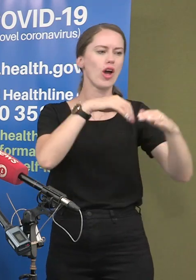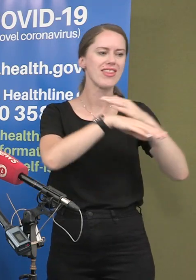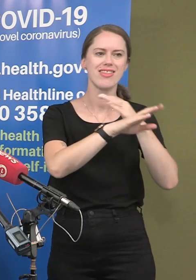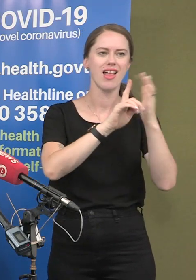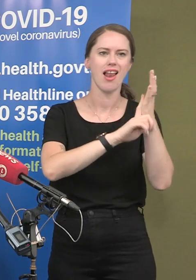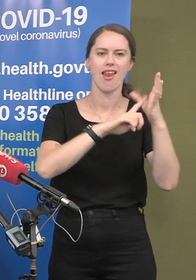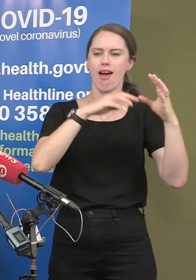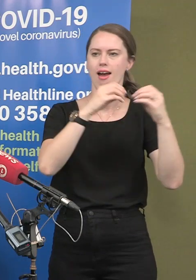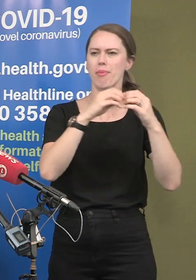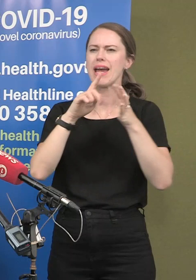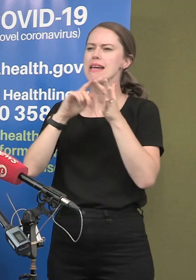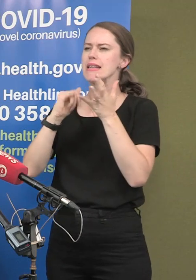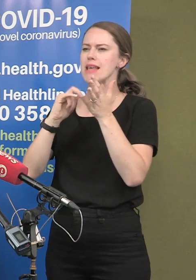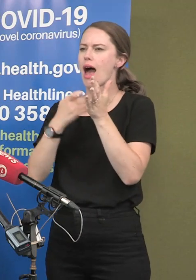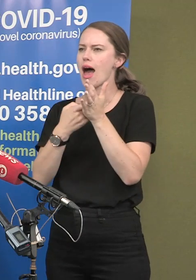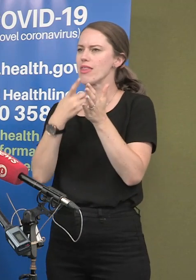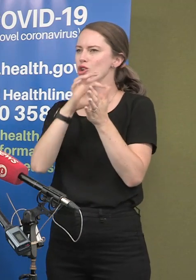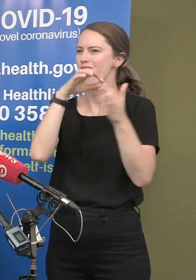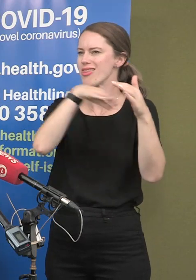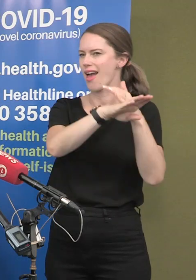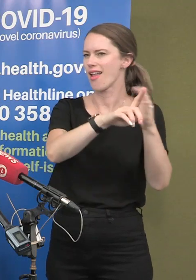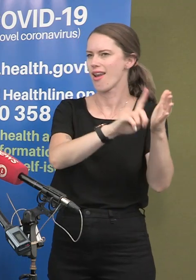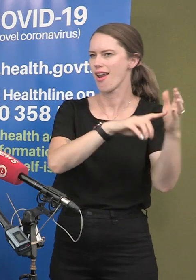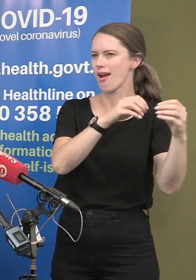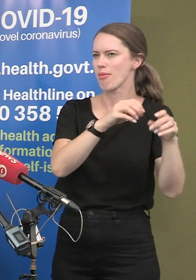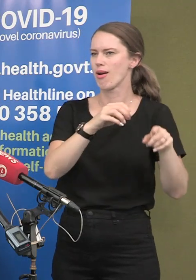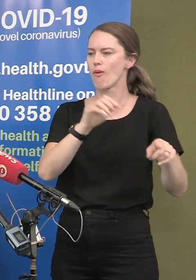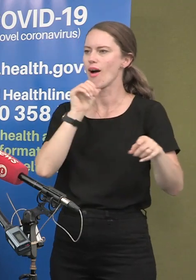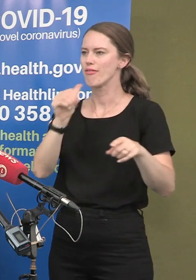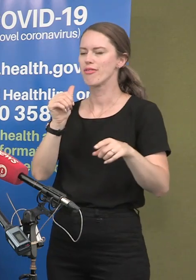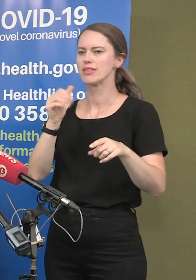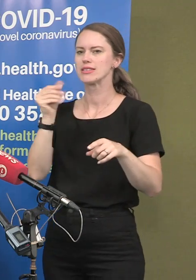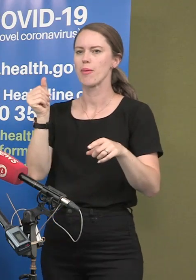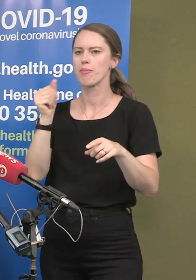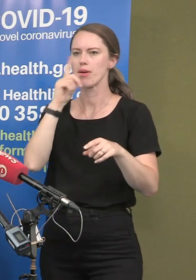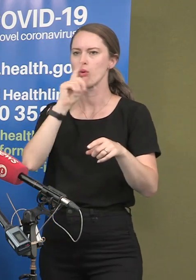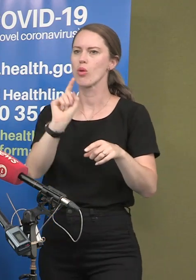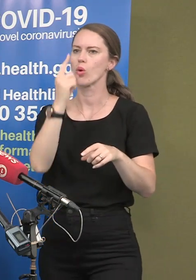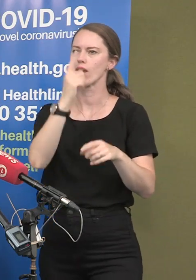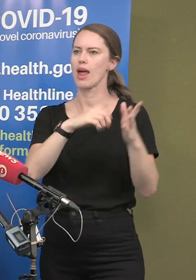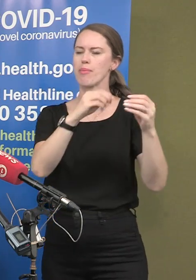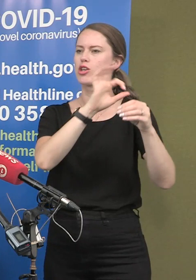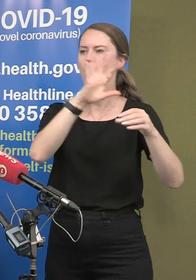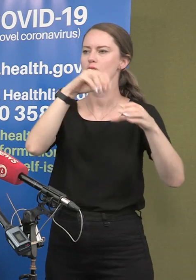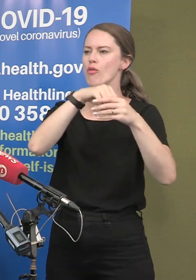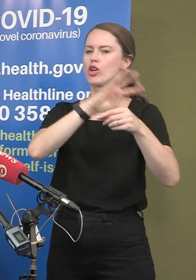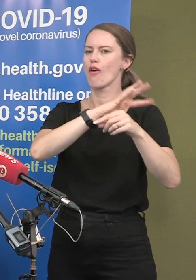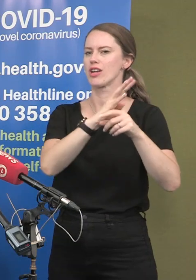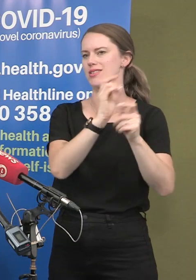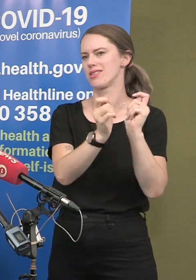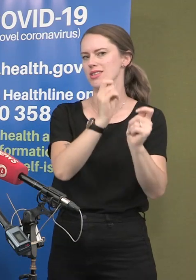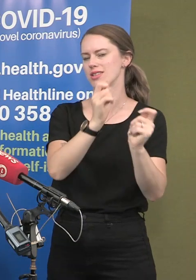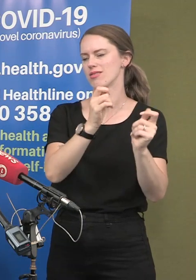ESR, they're not no members in that laboratory, or where they do have members in the Auckland laboratory, they're not involved in COVID-19